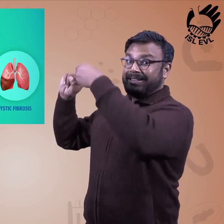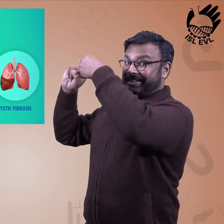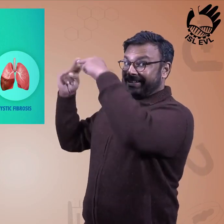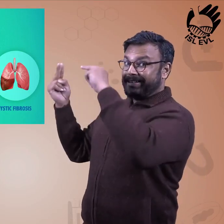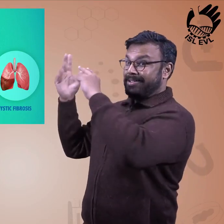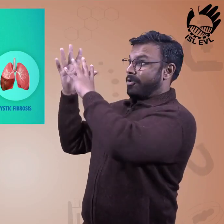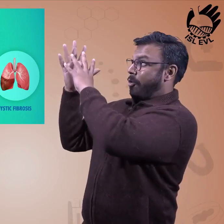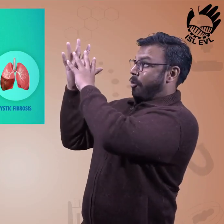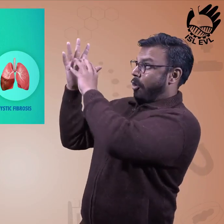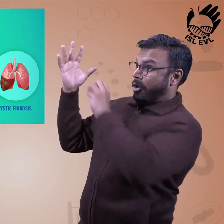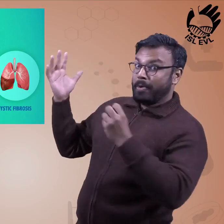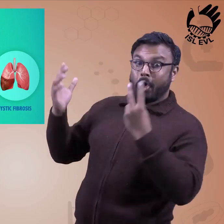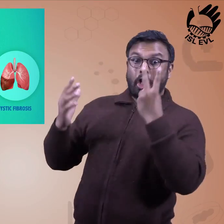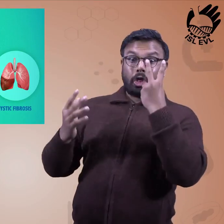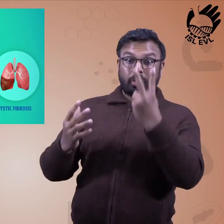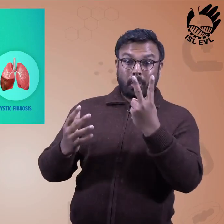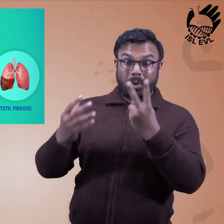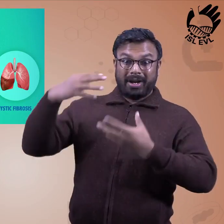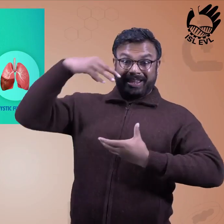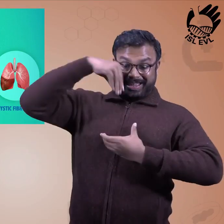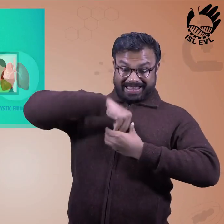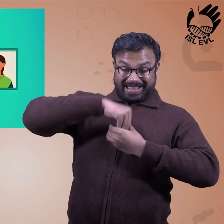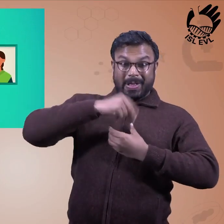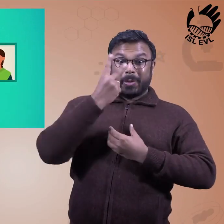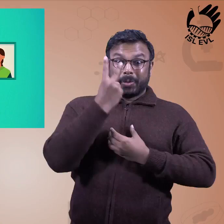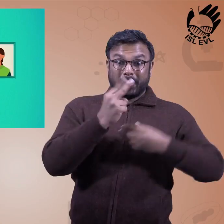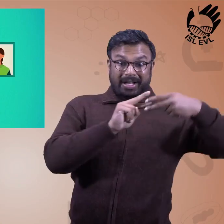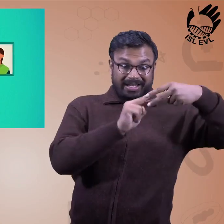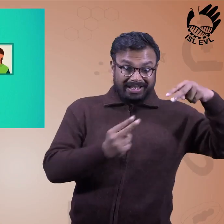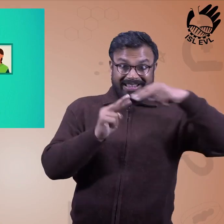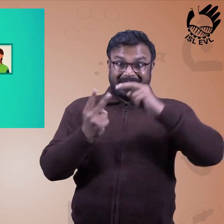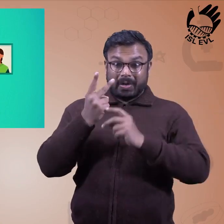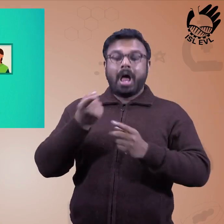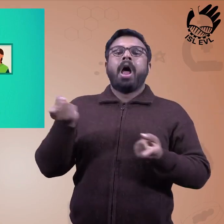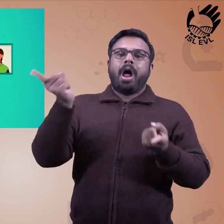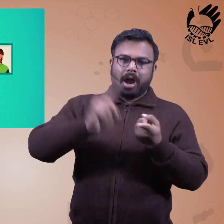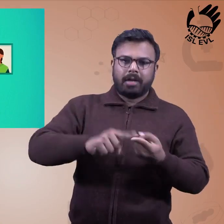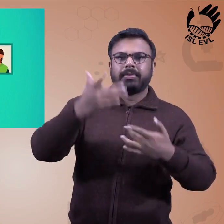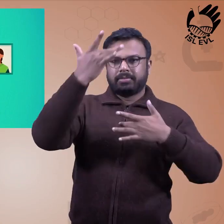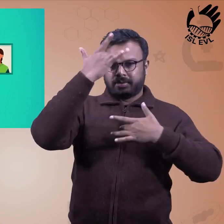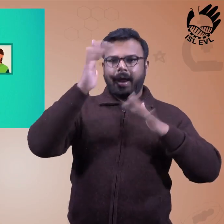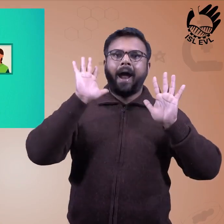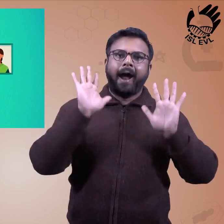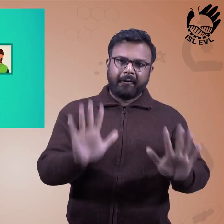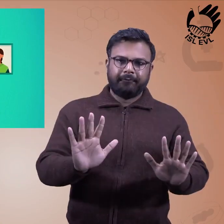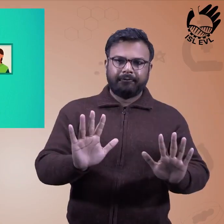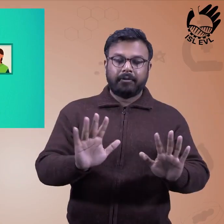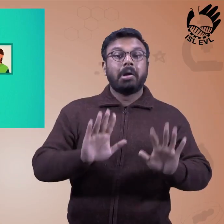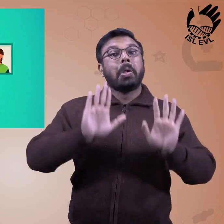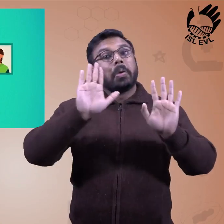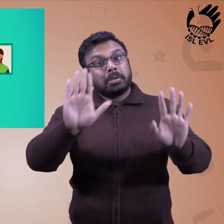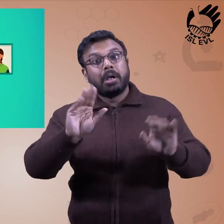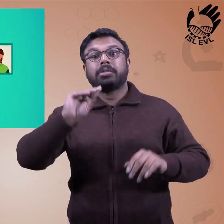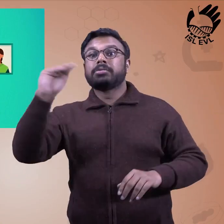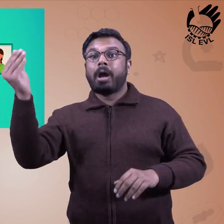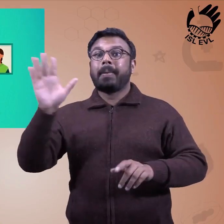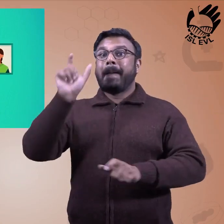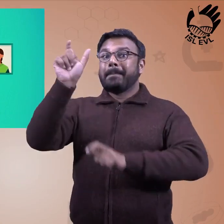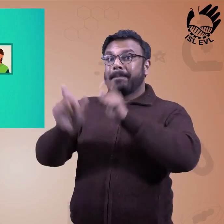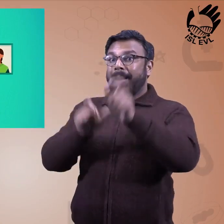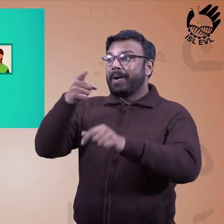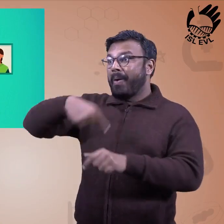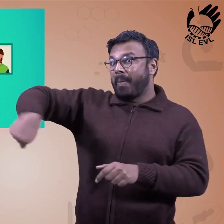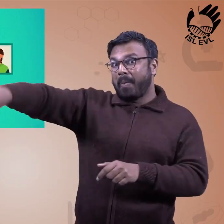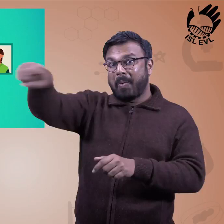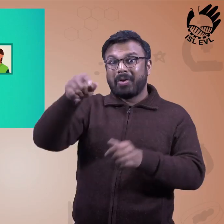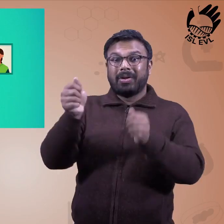both the copies of a gene need to be mutated to cause a